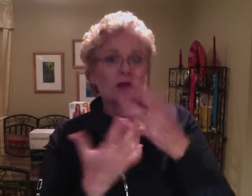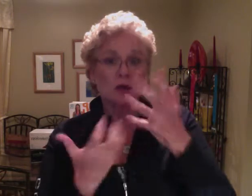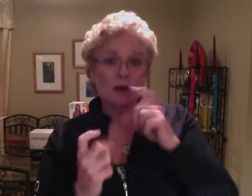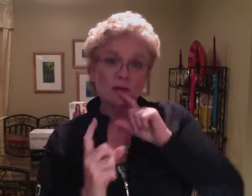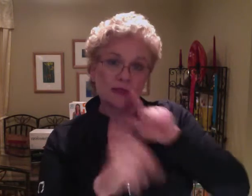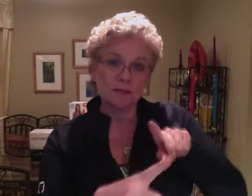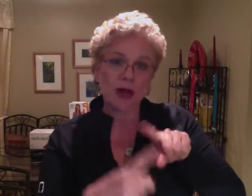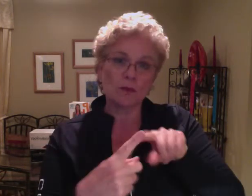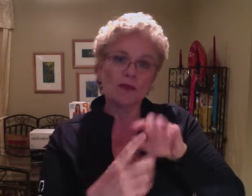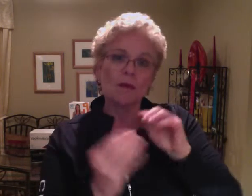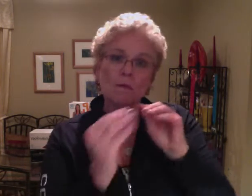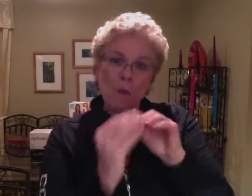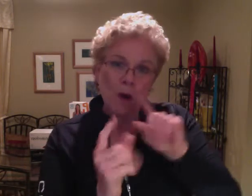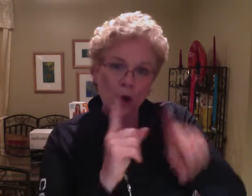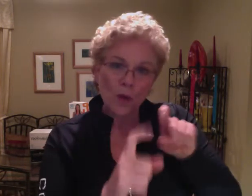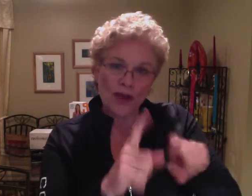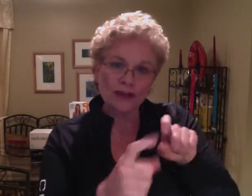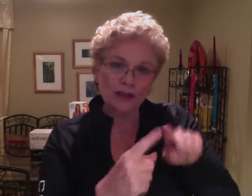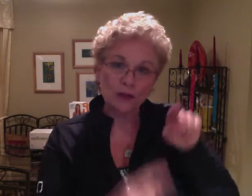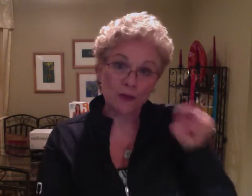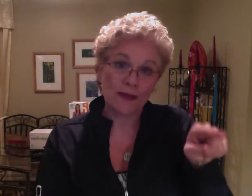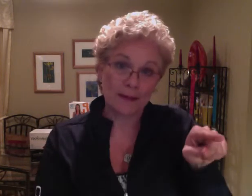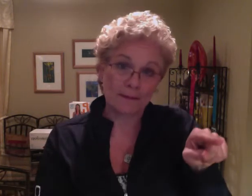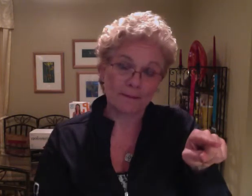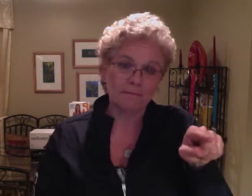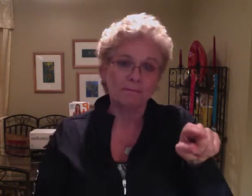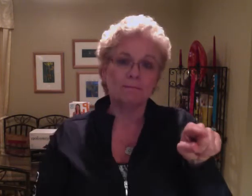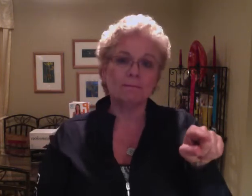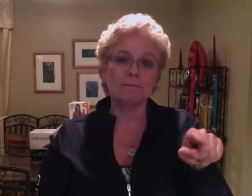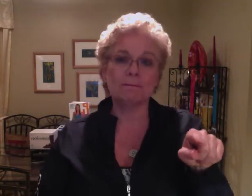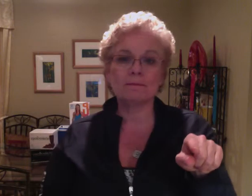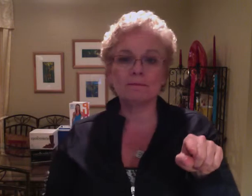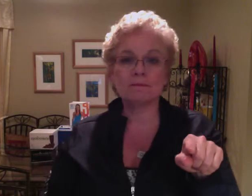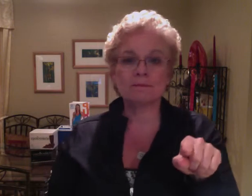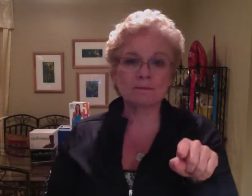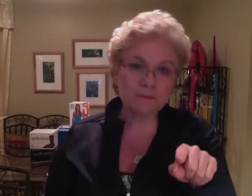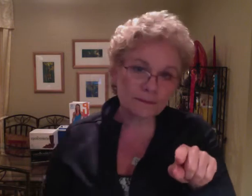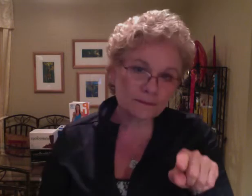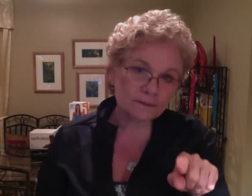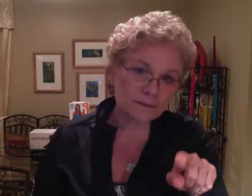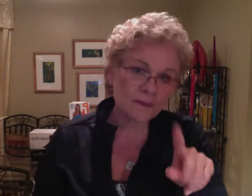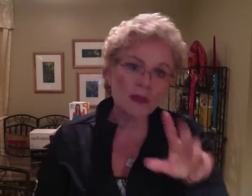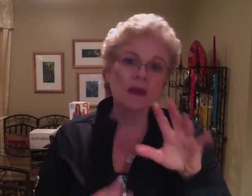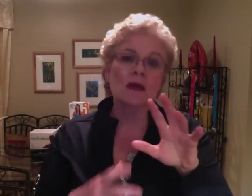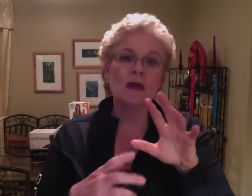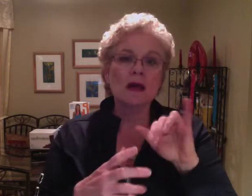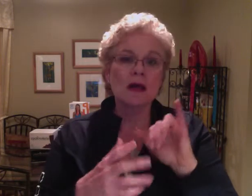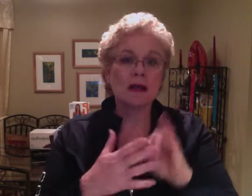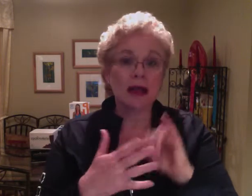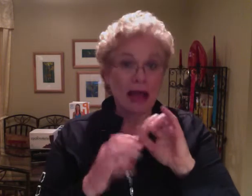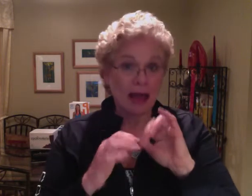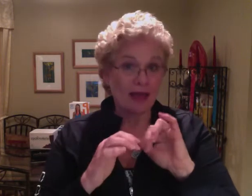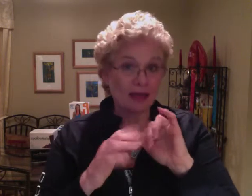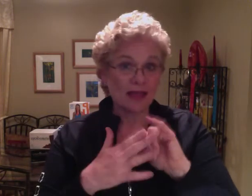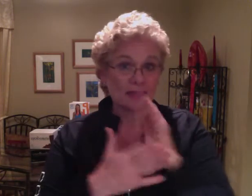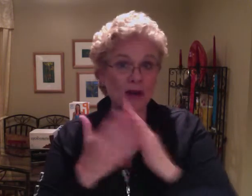of questions of your own. And they need to be, and this, by the way, is part of our how to get people in a challenge group. Number 1, hey, this is what I'm